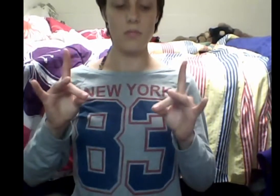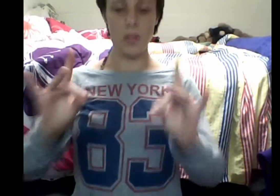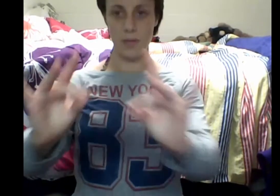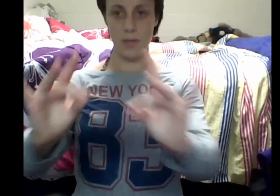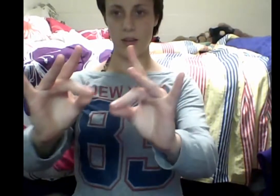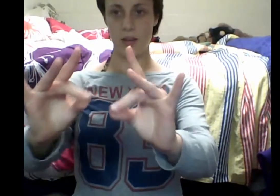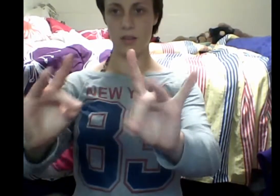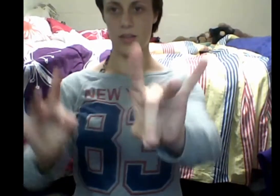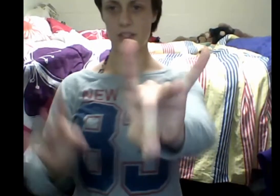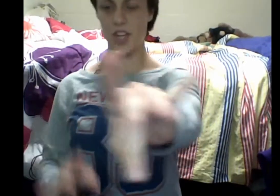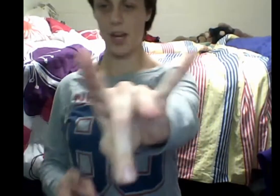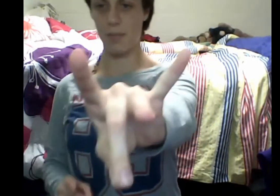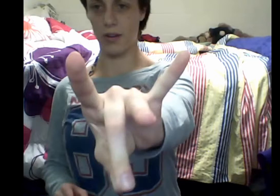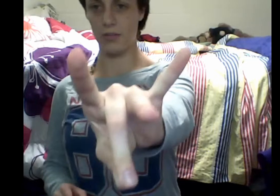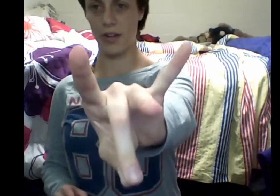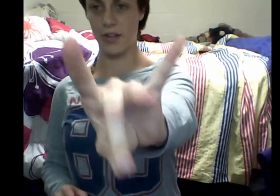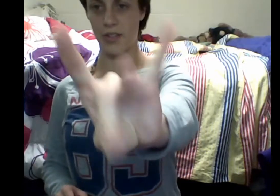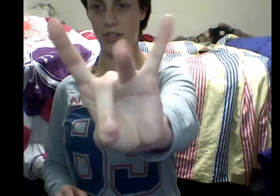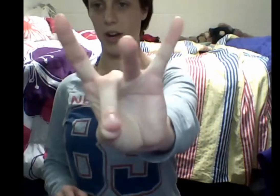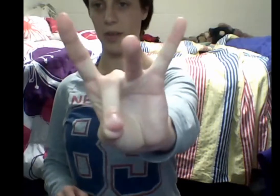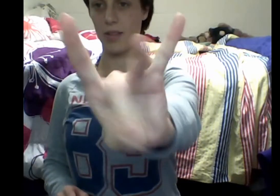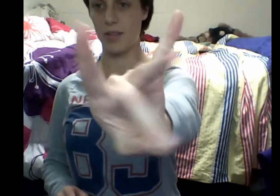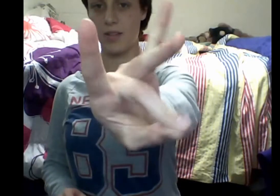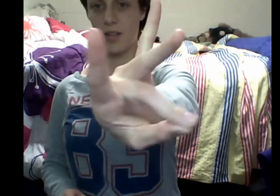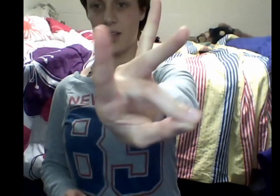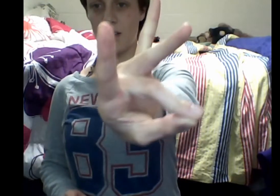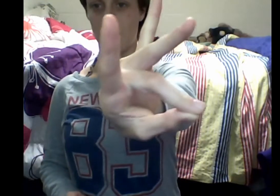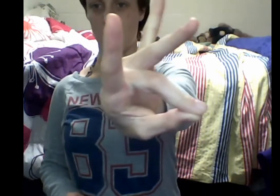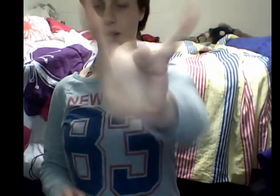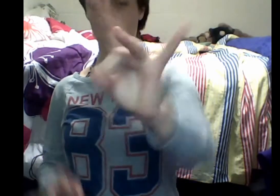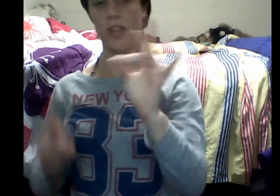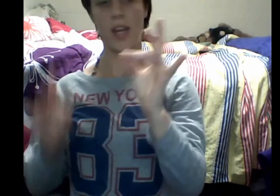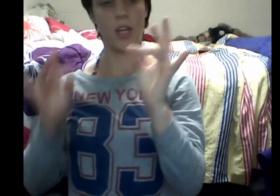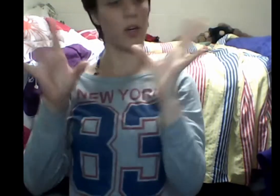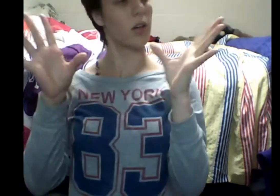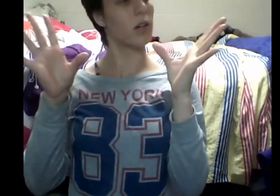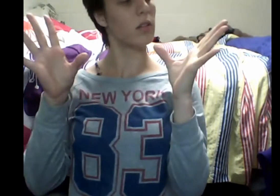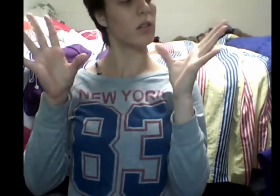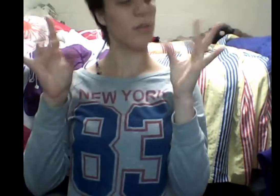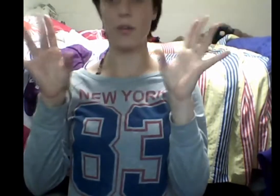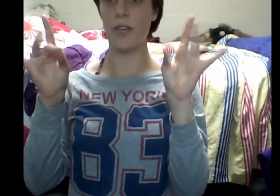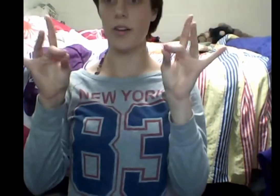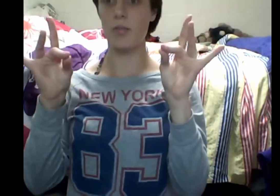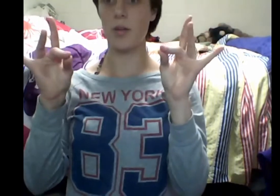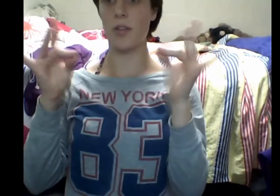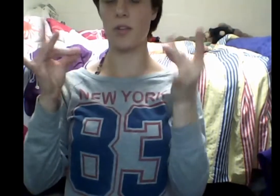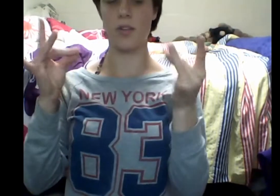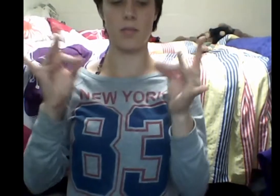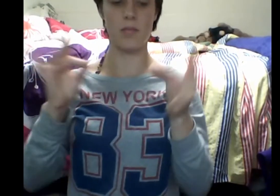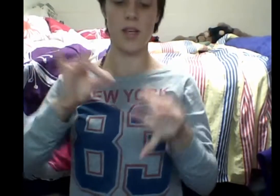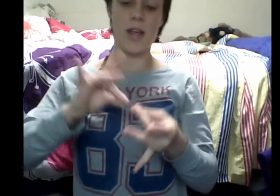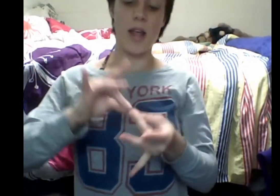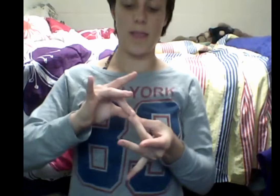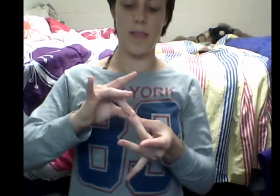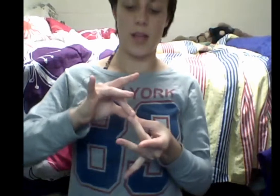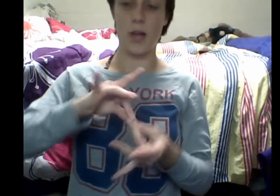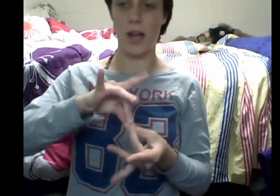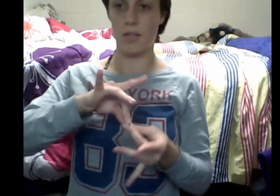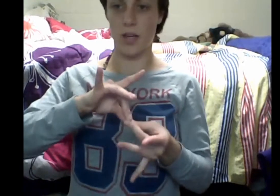You make this shape. I don't really know how to describe this. You take your middle fingers, put them to your thumbs, and then you have them like they're